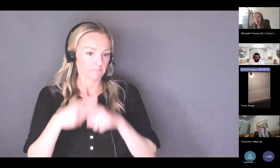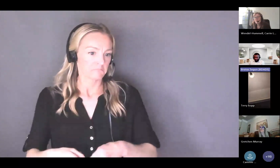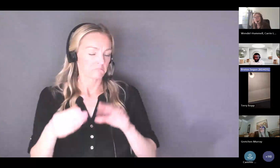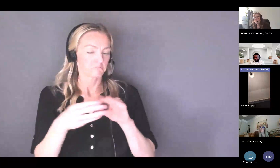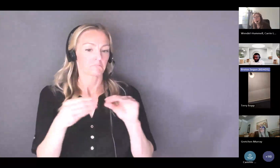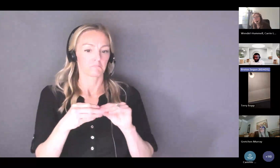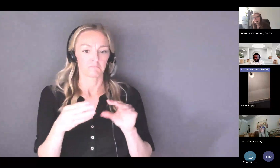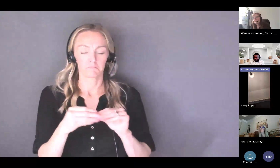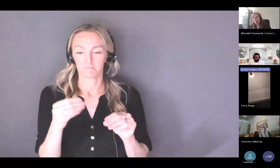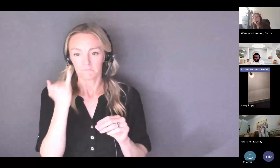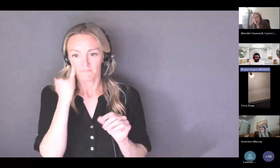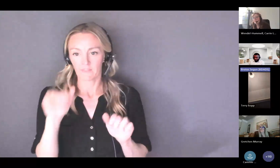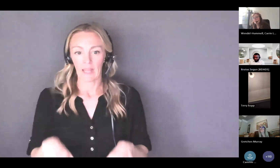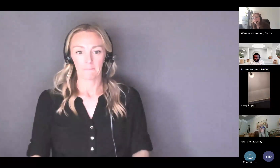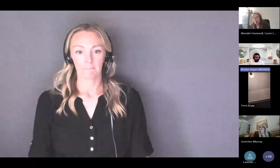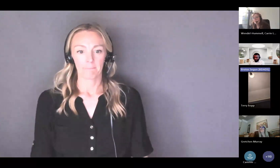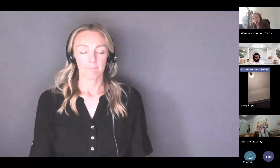to come off mute.